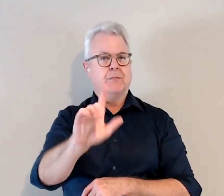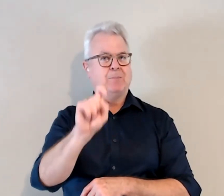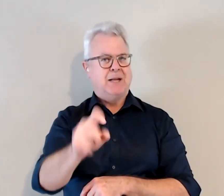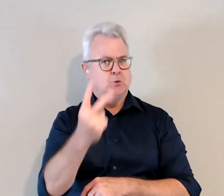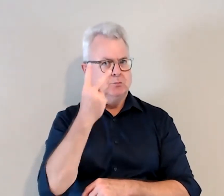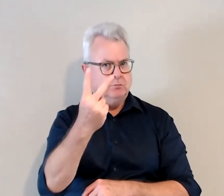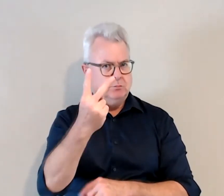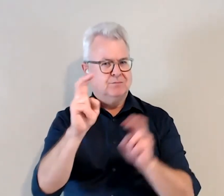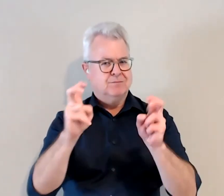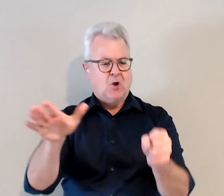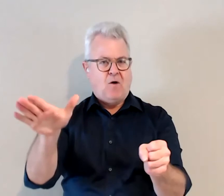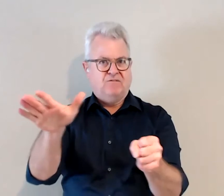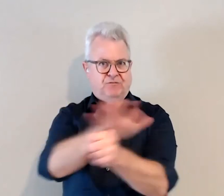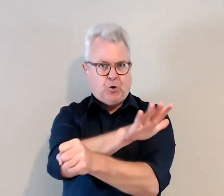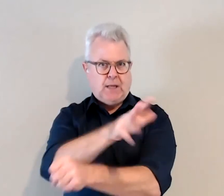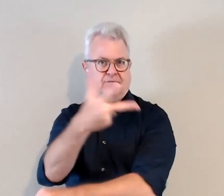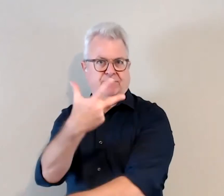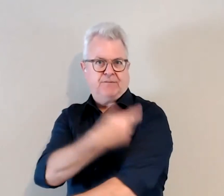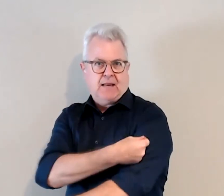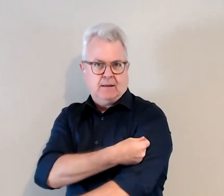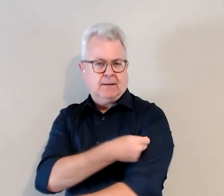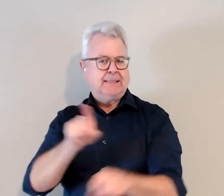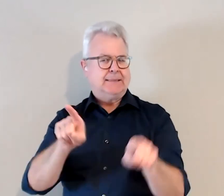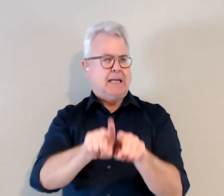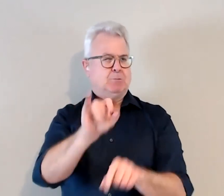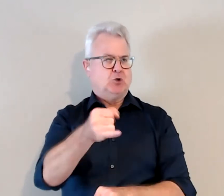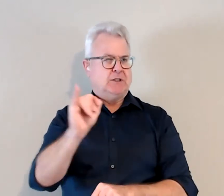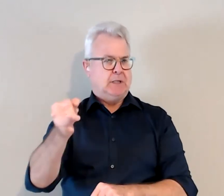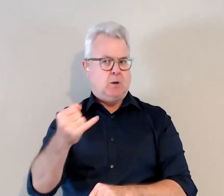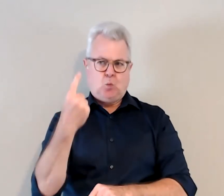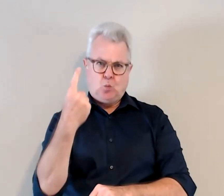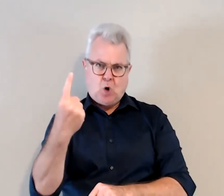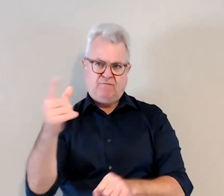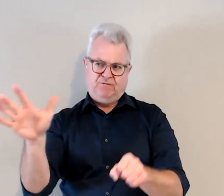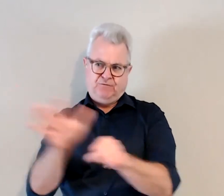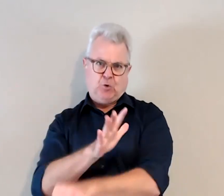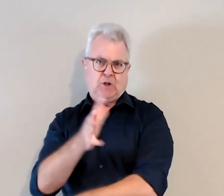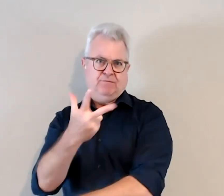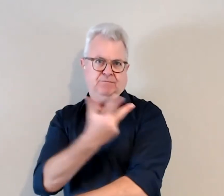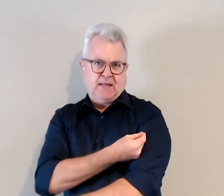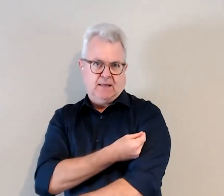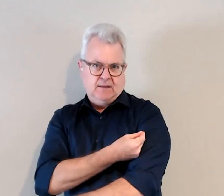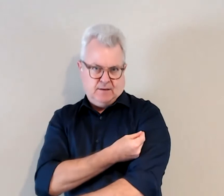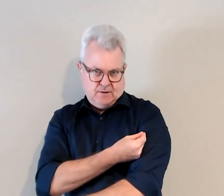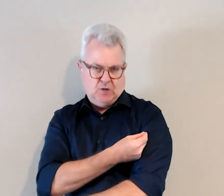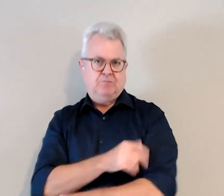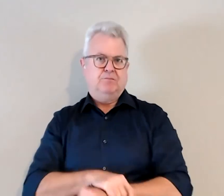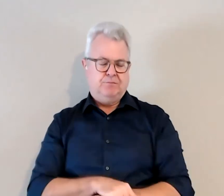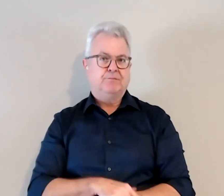your booster. It is required that if you got the Moderna, you must have completed the full vaccine, with the exception of the